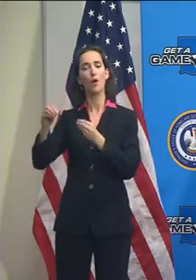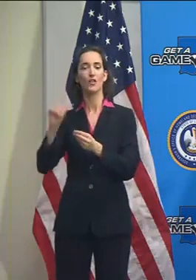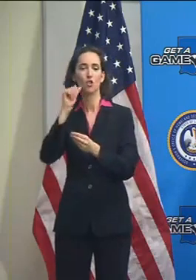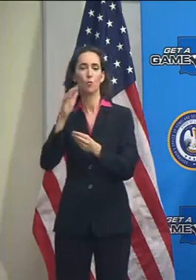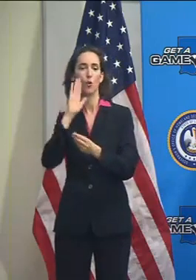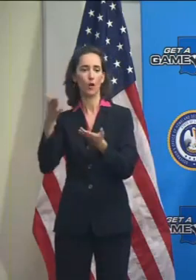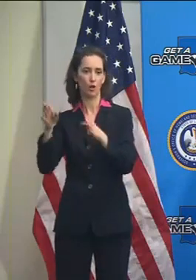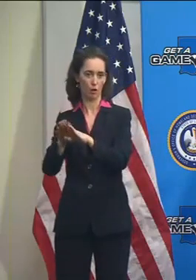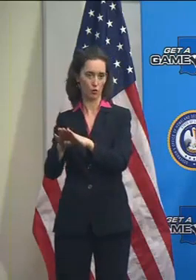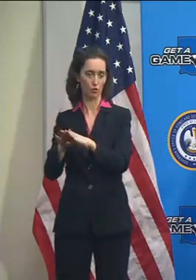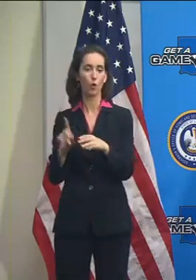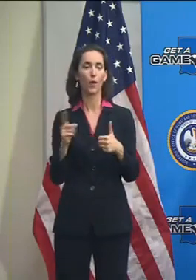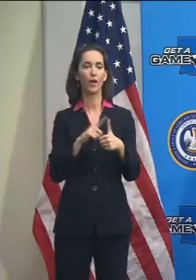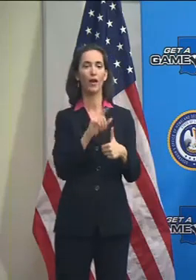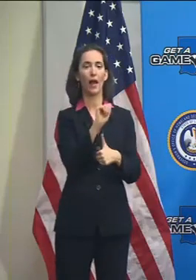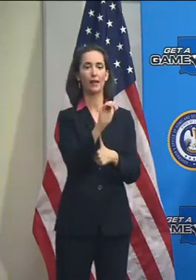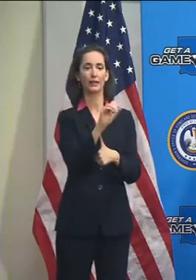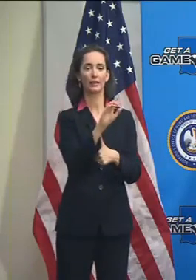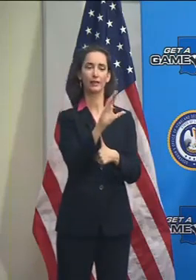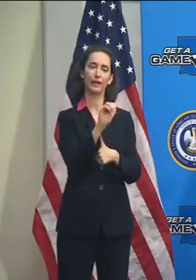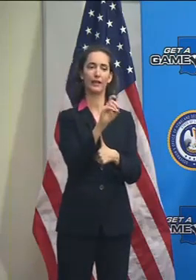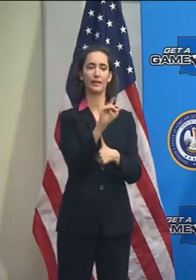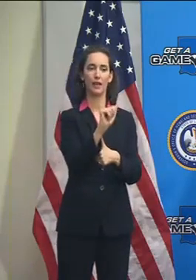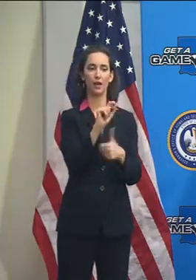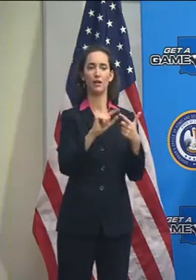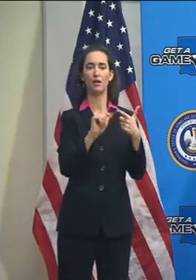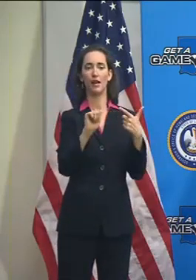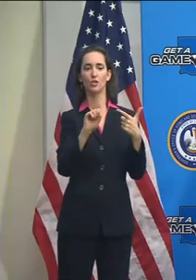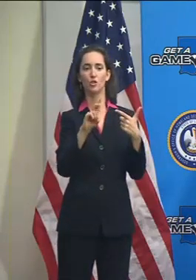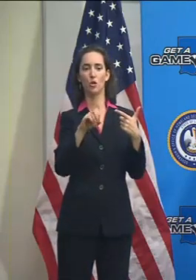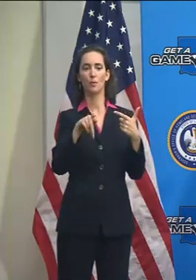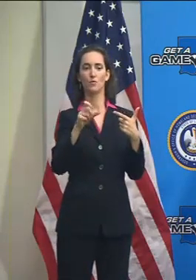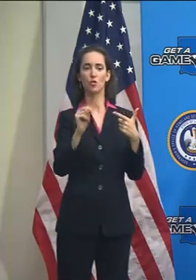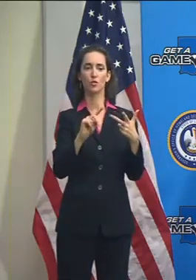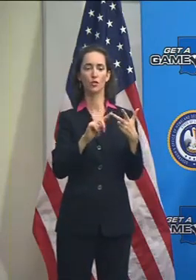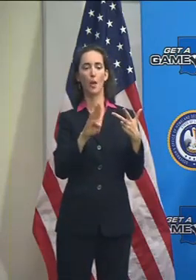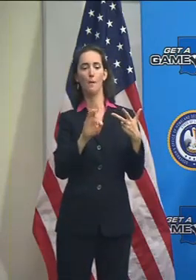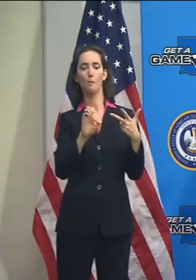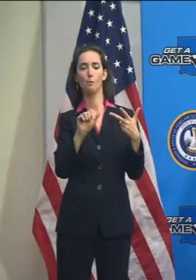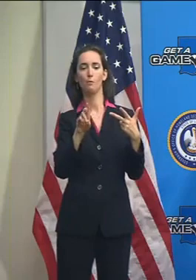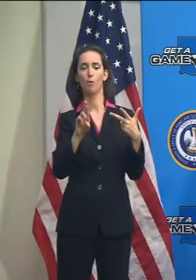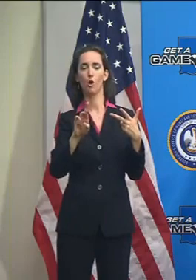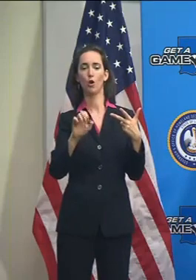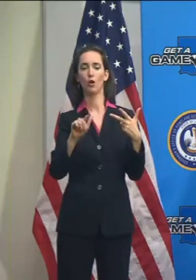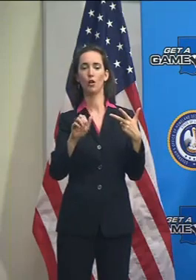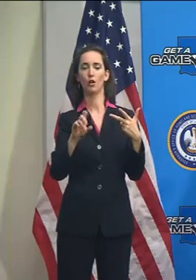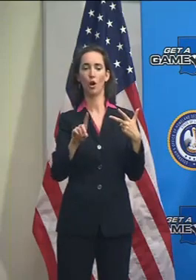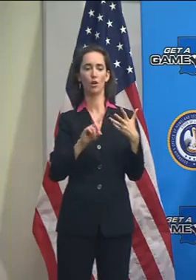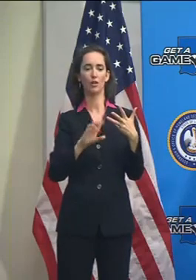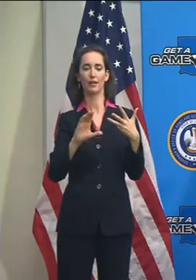well. Acadia, Assumption, Beauregard,